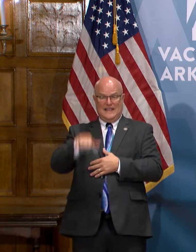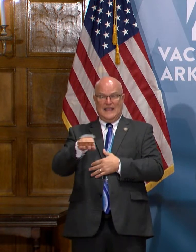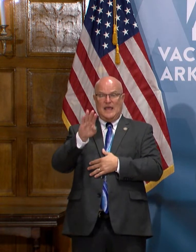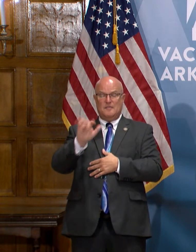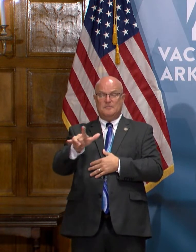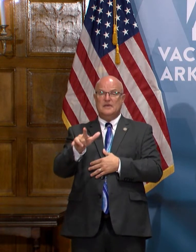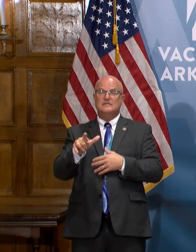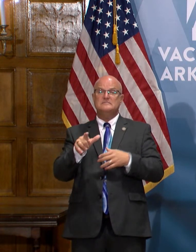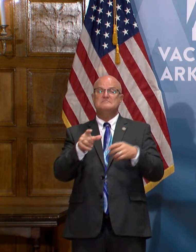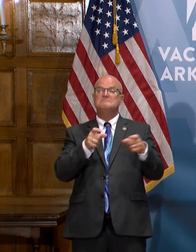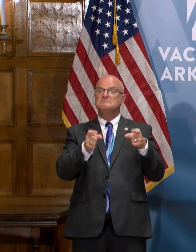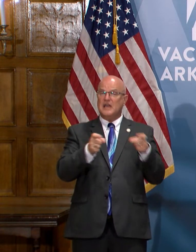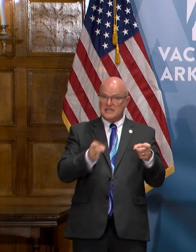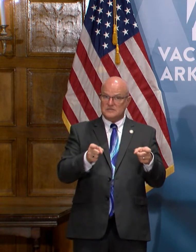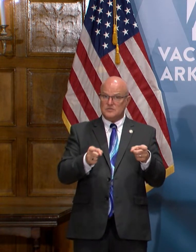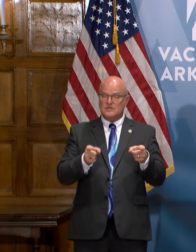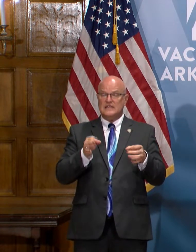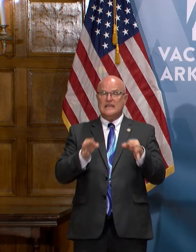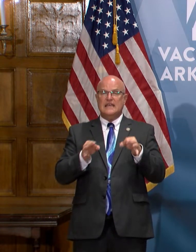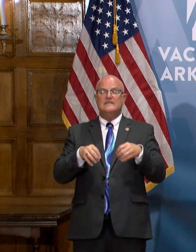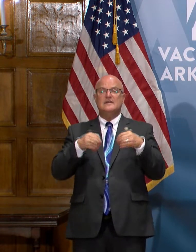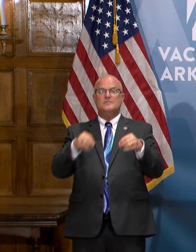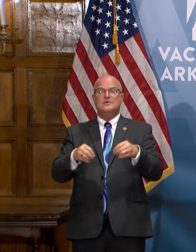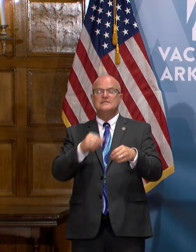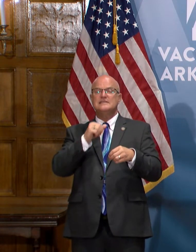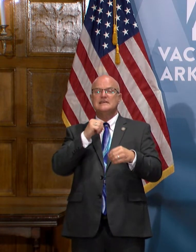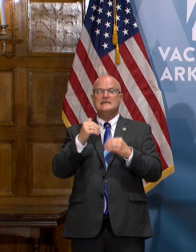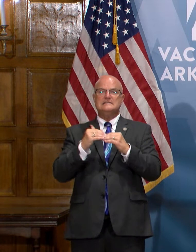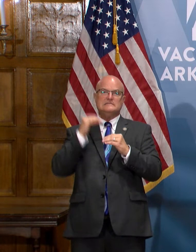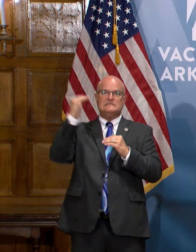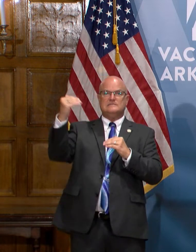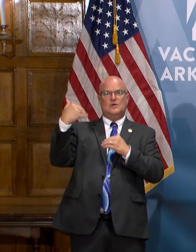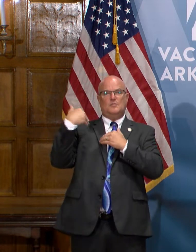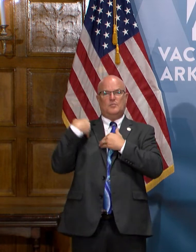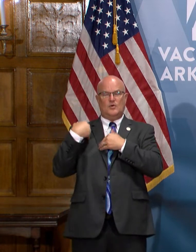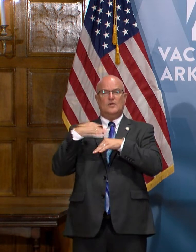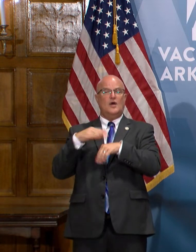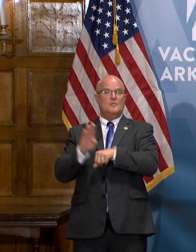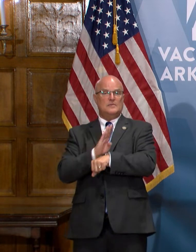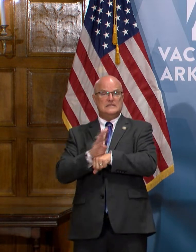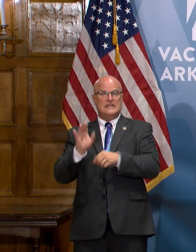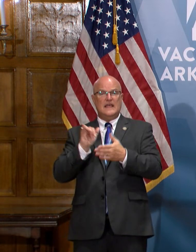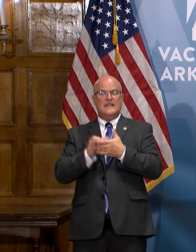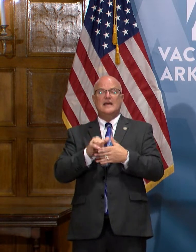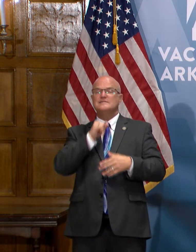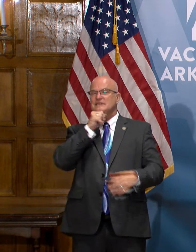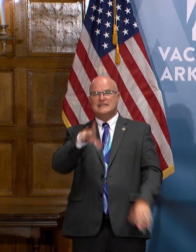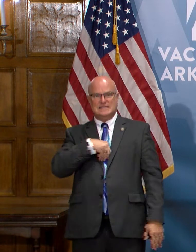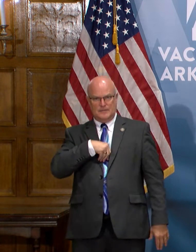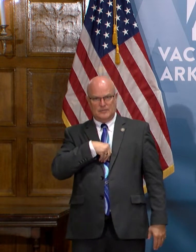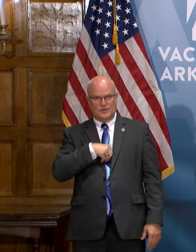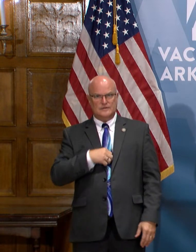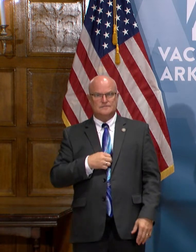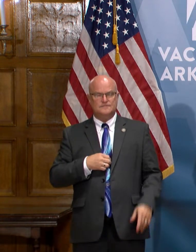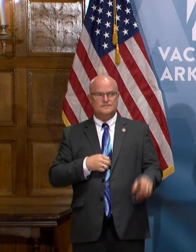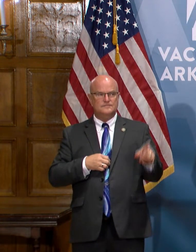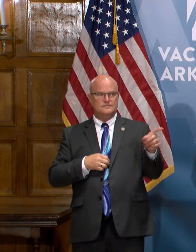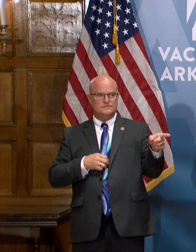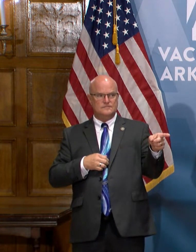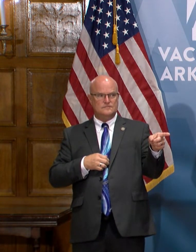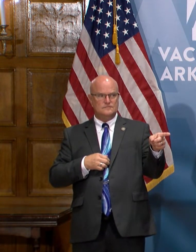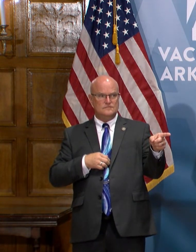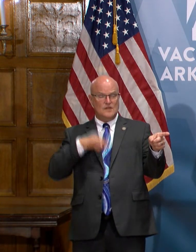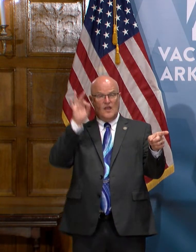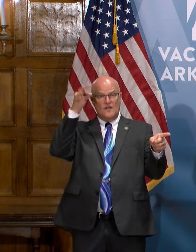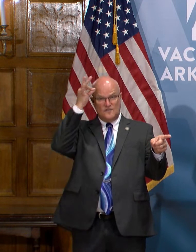is manageable and whether it places an undue burden on the businesses that would be unacceptable. You're referring to the